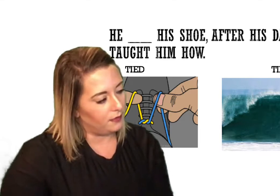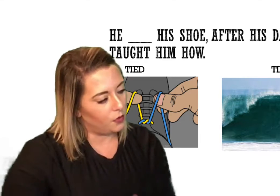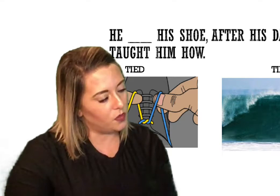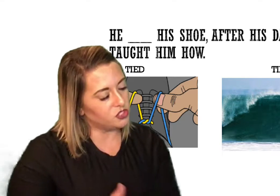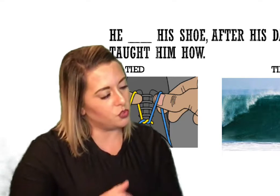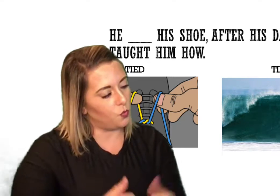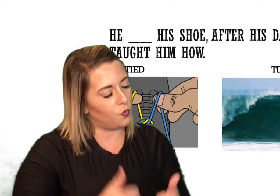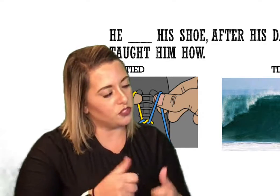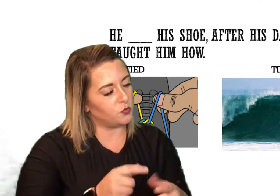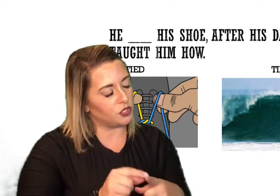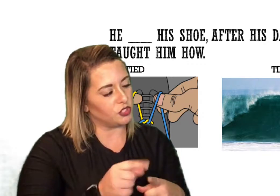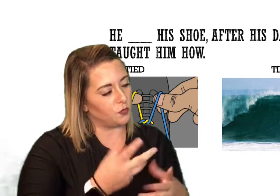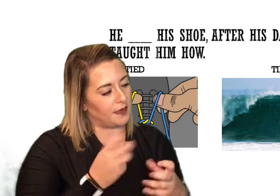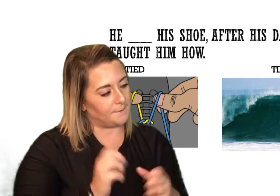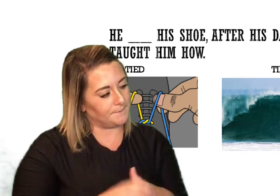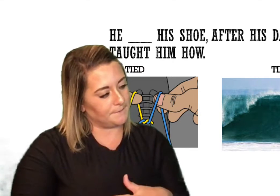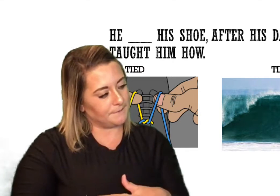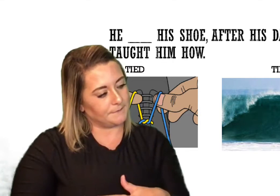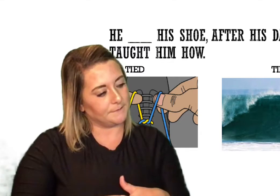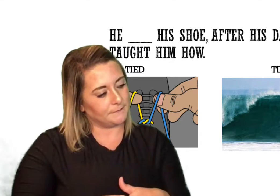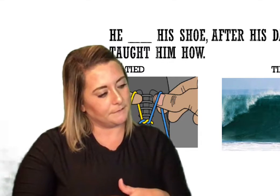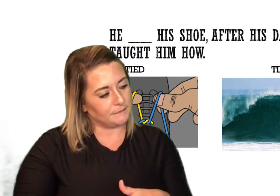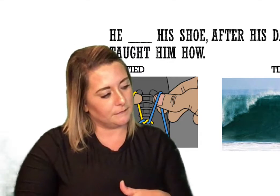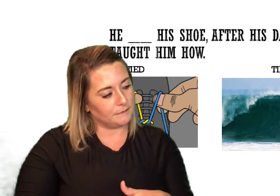Okay. Which word do you want?